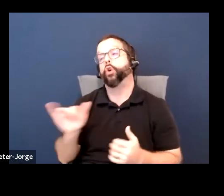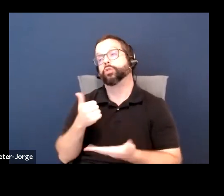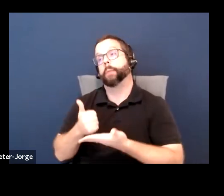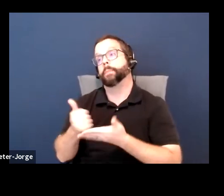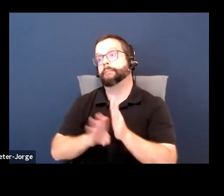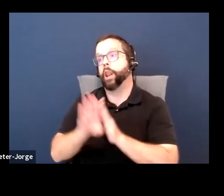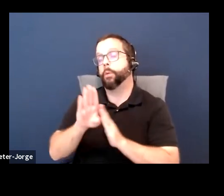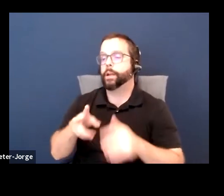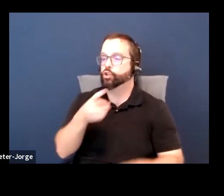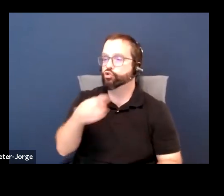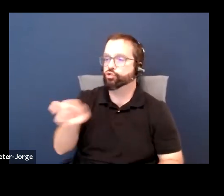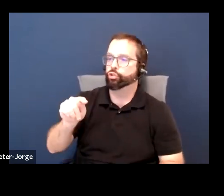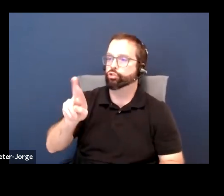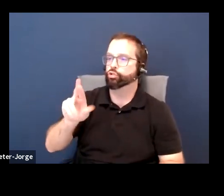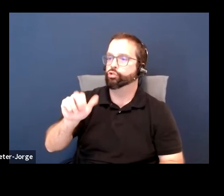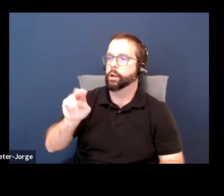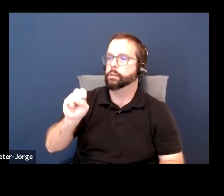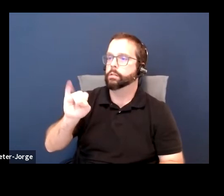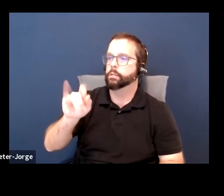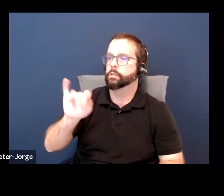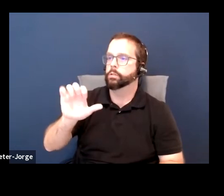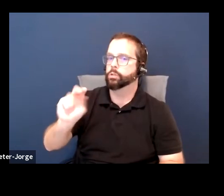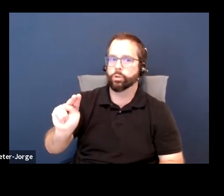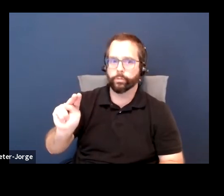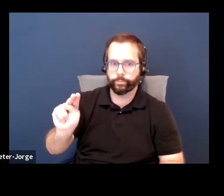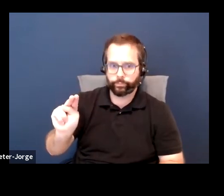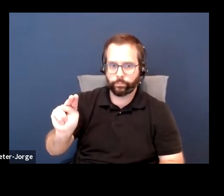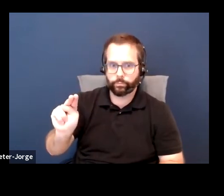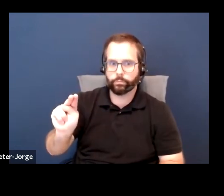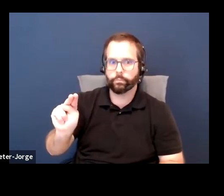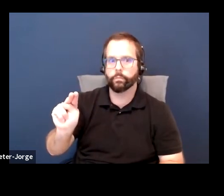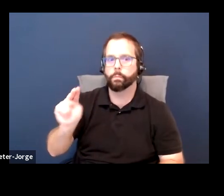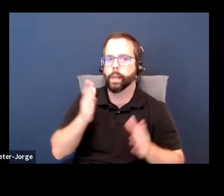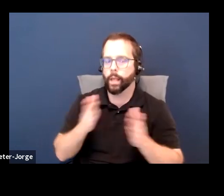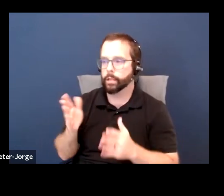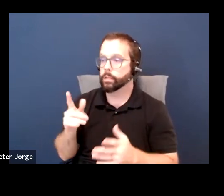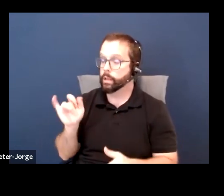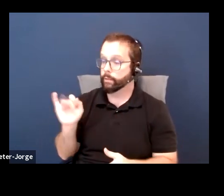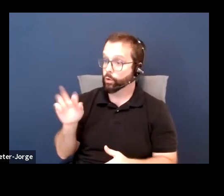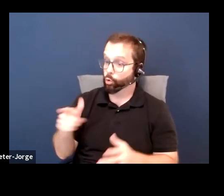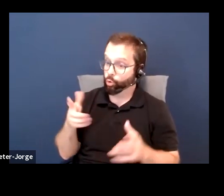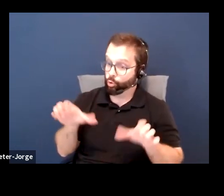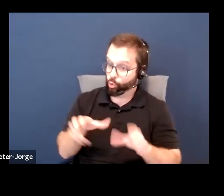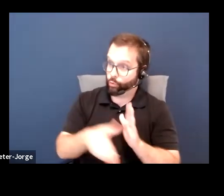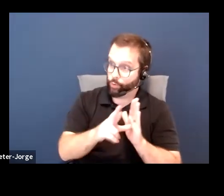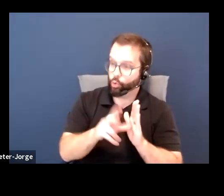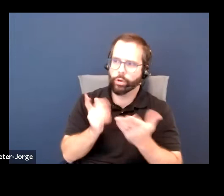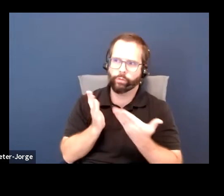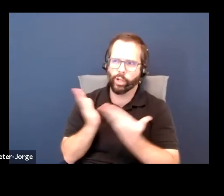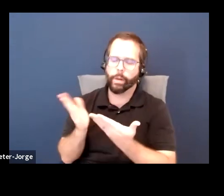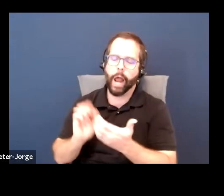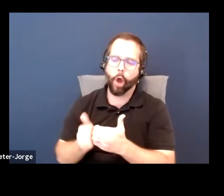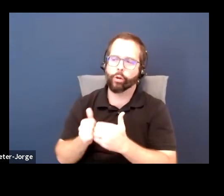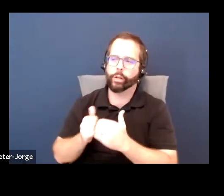you do an accessibility review, you'll likely make recommendations on how they can fix something. And